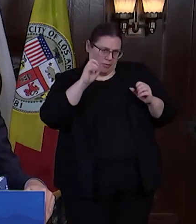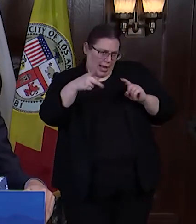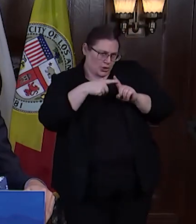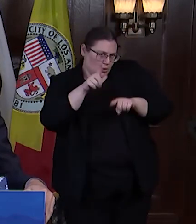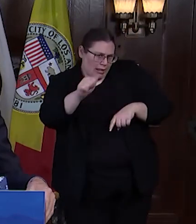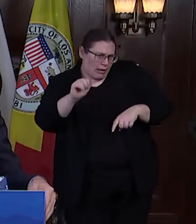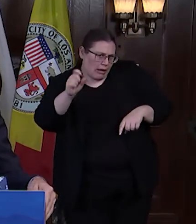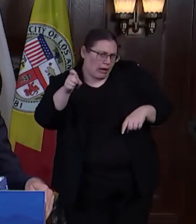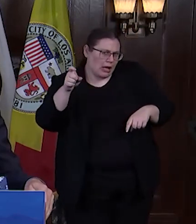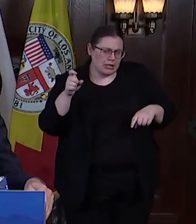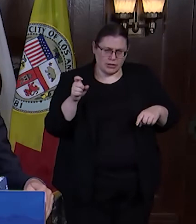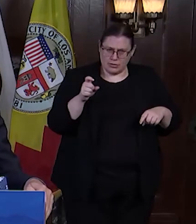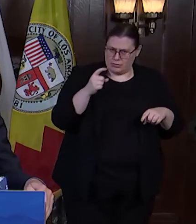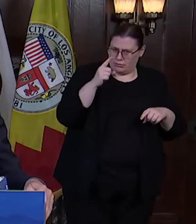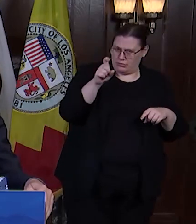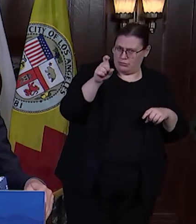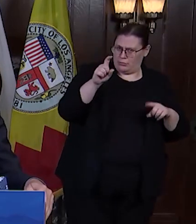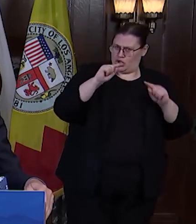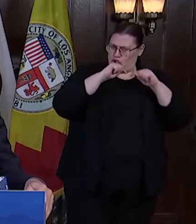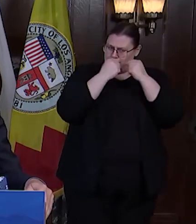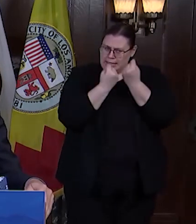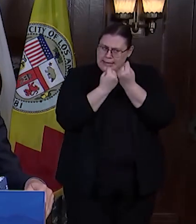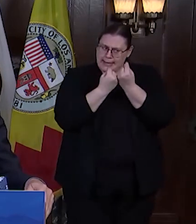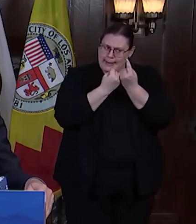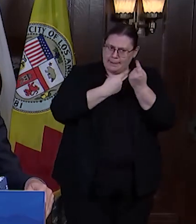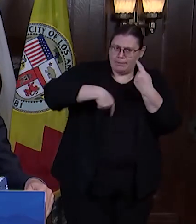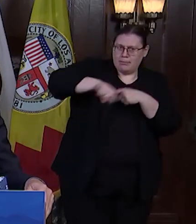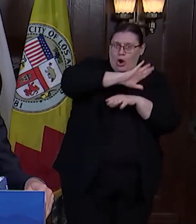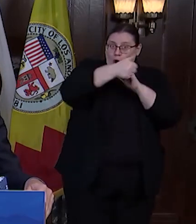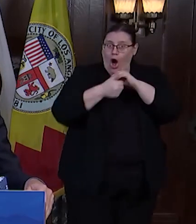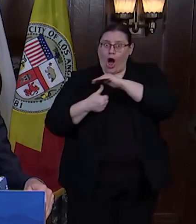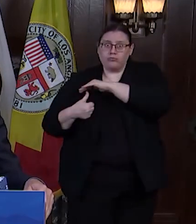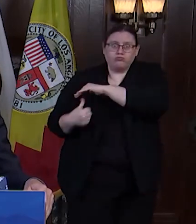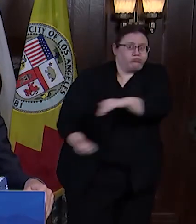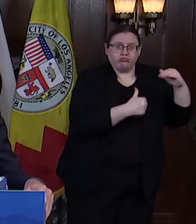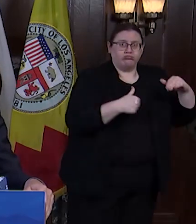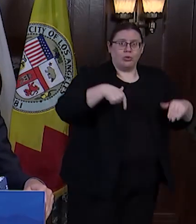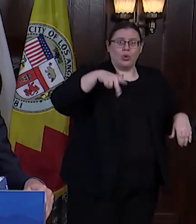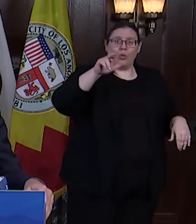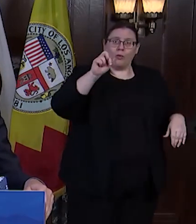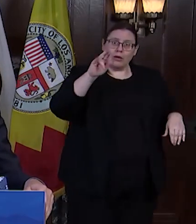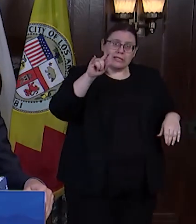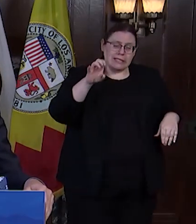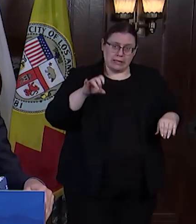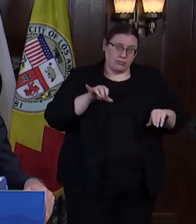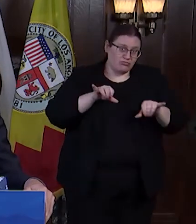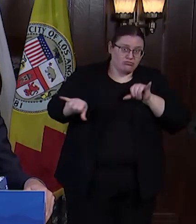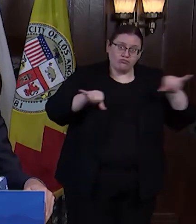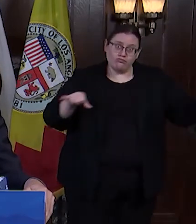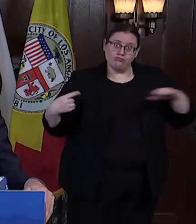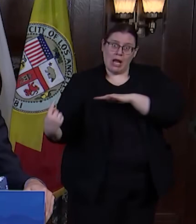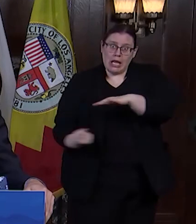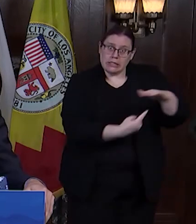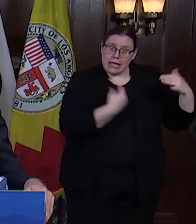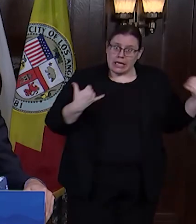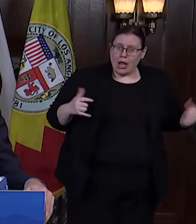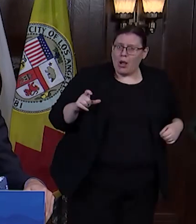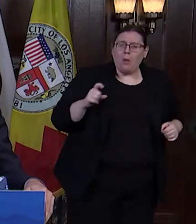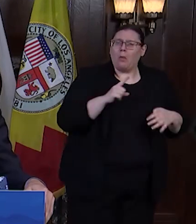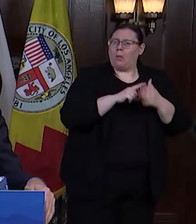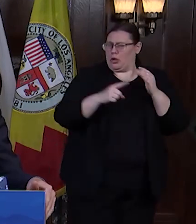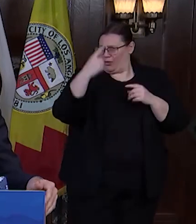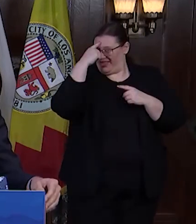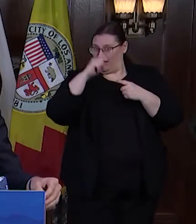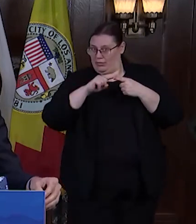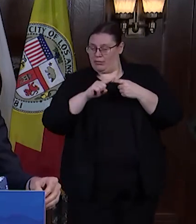think that this team should all be under a quarantine? Should they all isolate at this point? your thoughts on what happened, and then